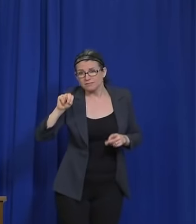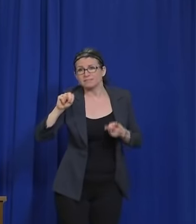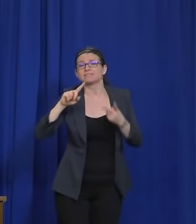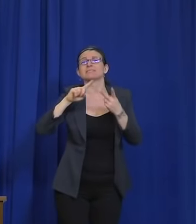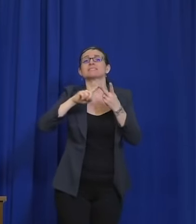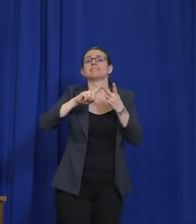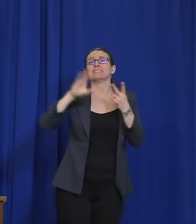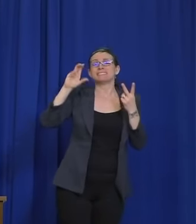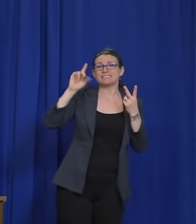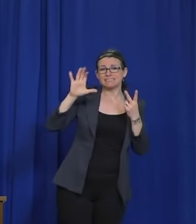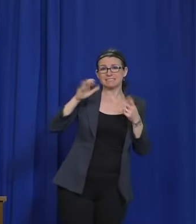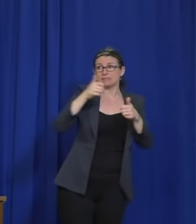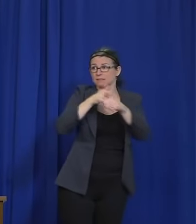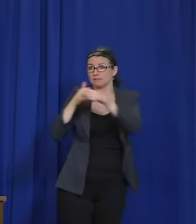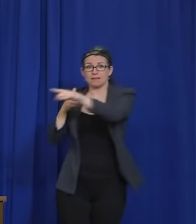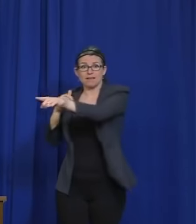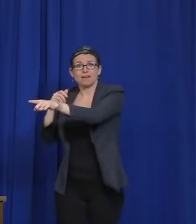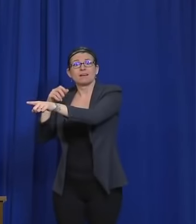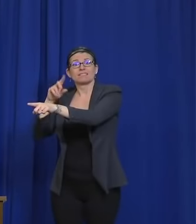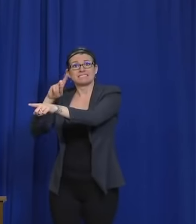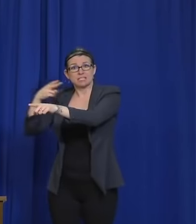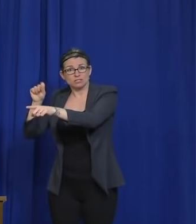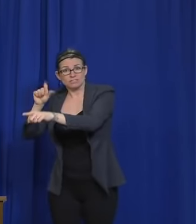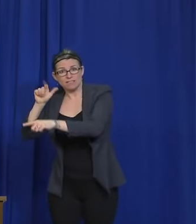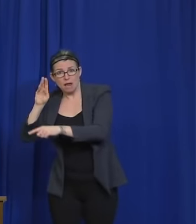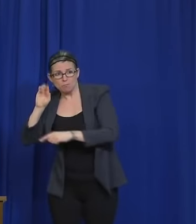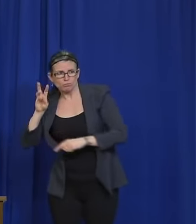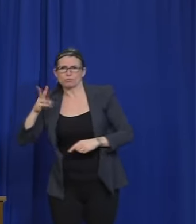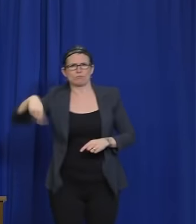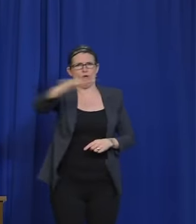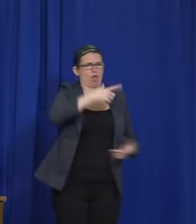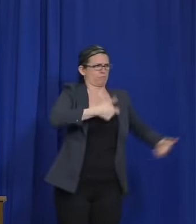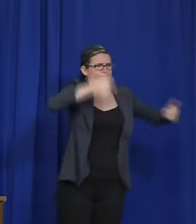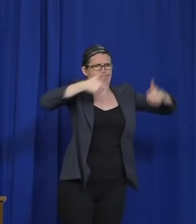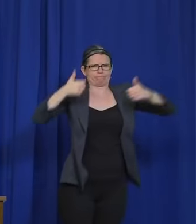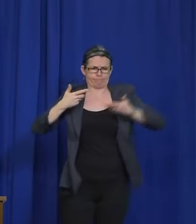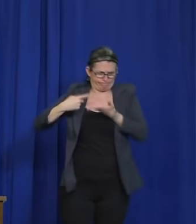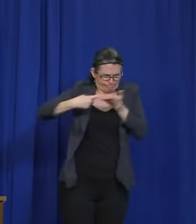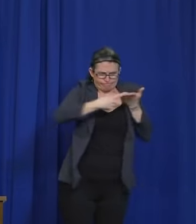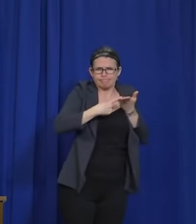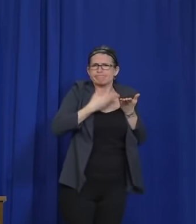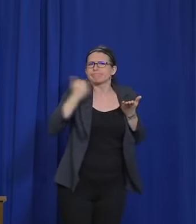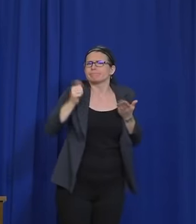office are looking at right now. Great. So our next question is from Kate Koff from the Ellsworth